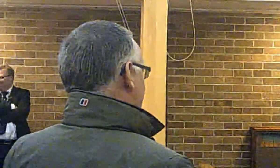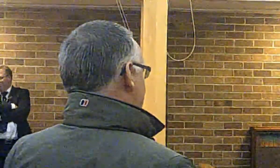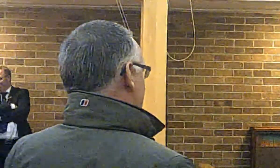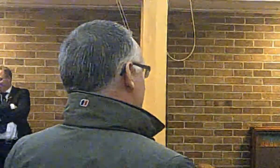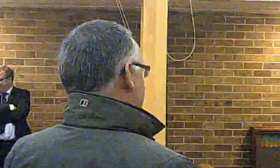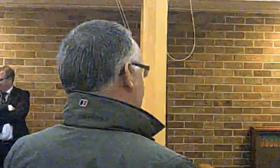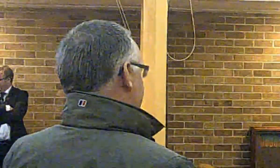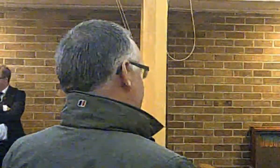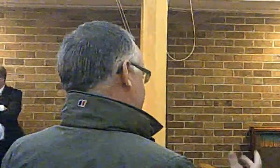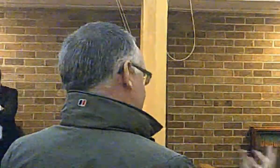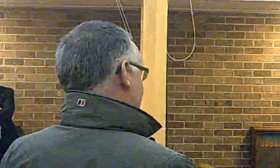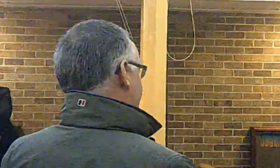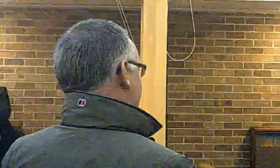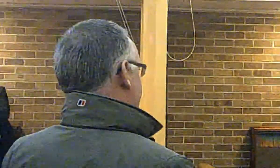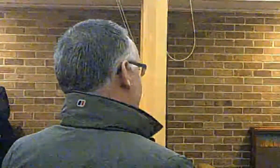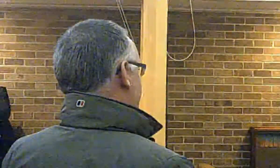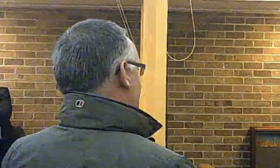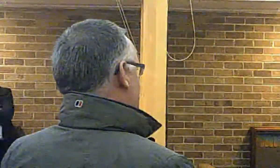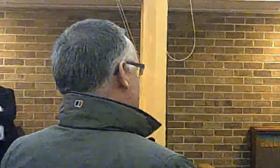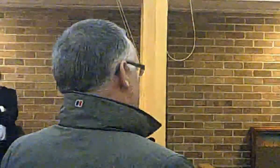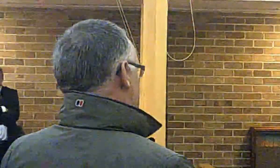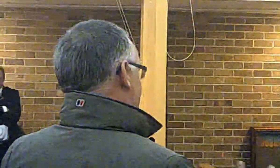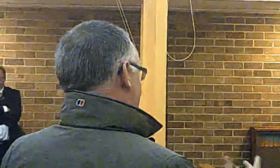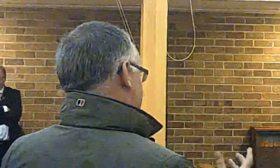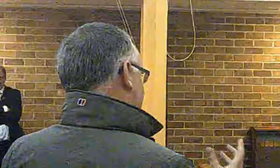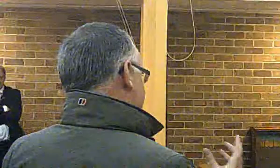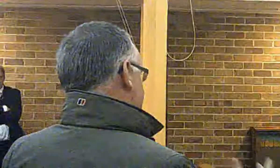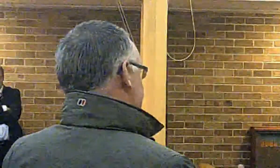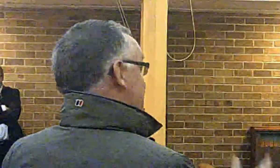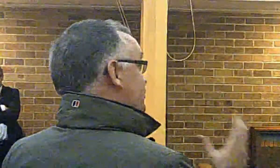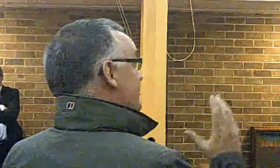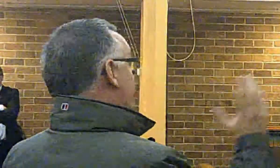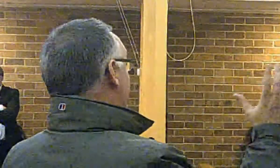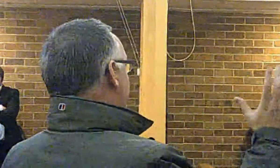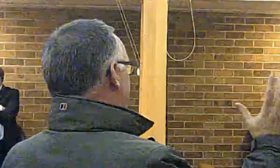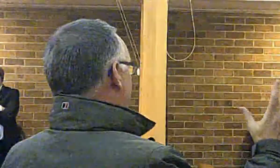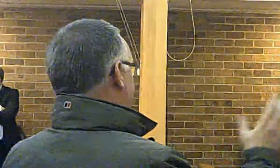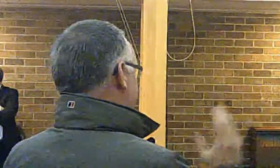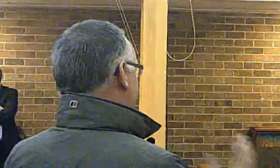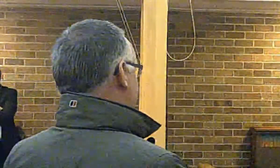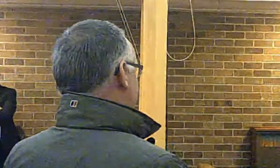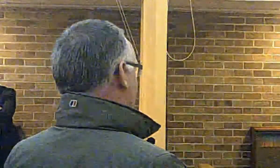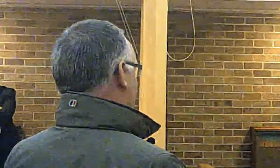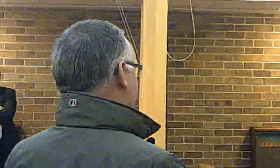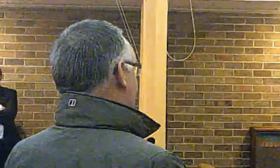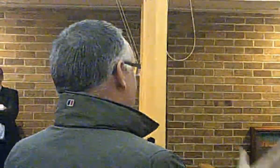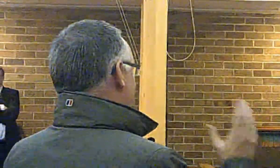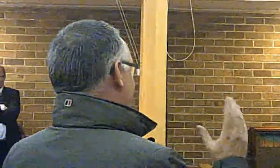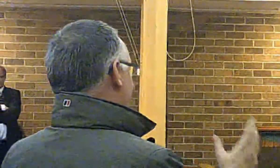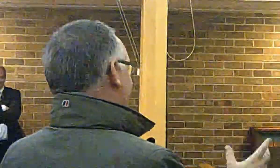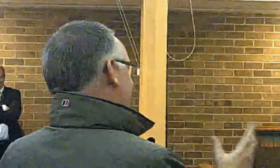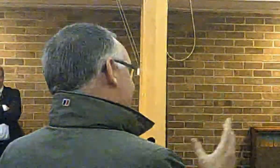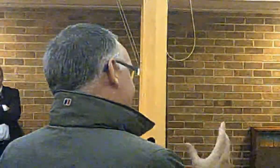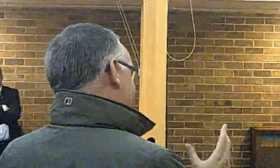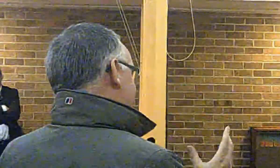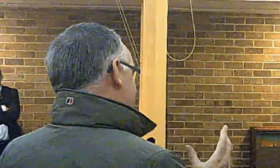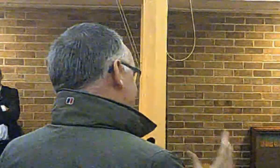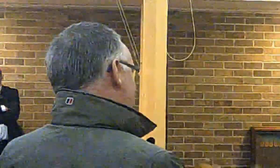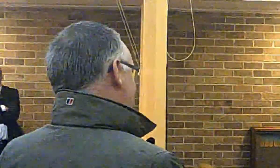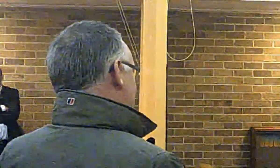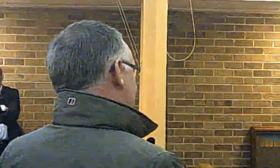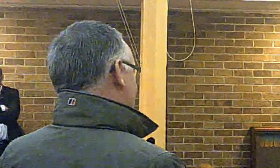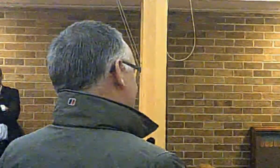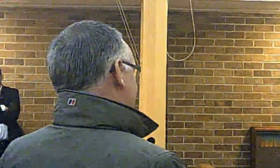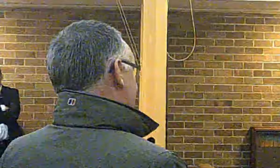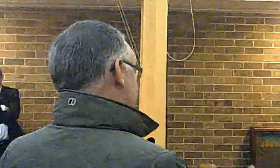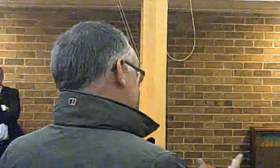council behind closed doors to secure the funding, and I honestly say, just remember where you are, you're in the House of the Lord here, and I